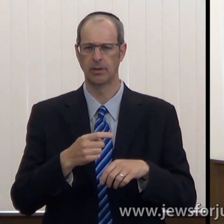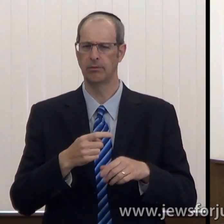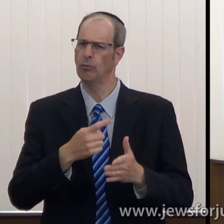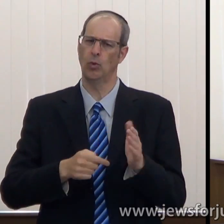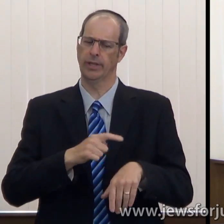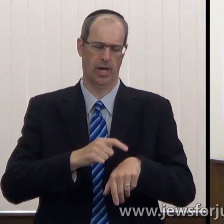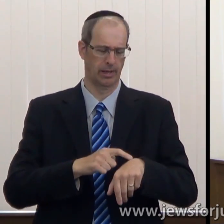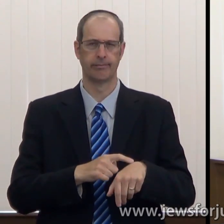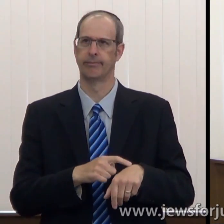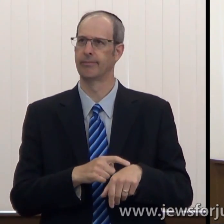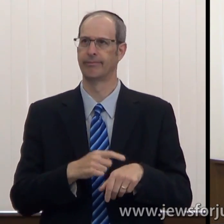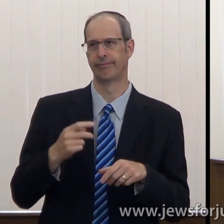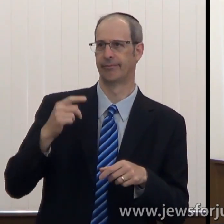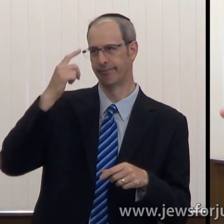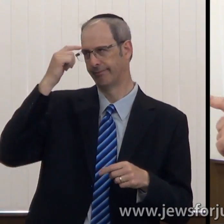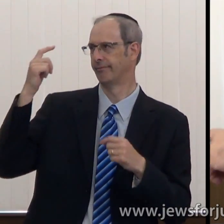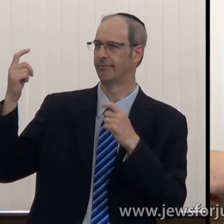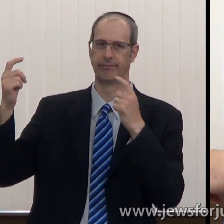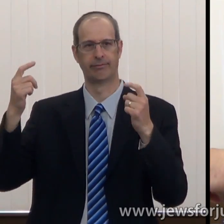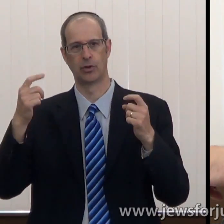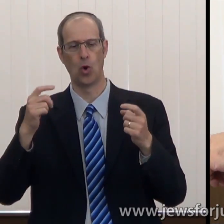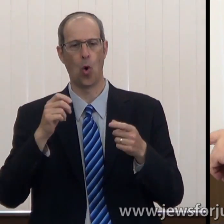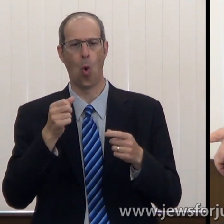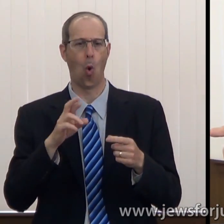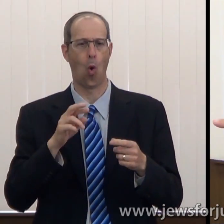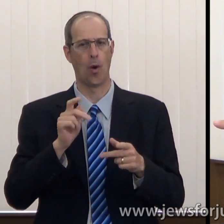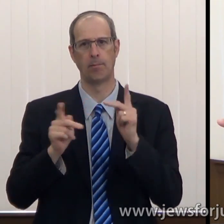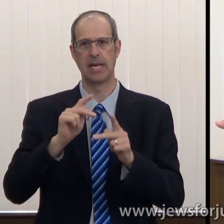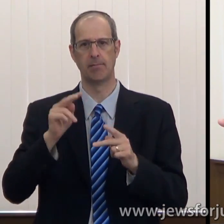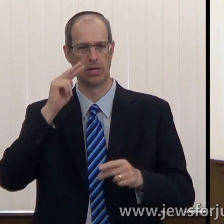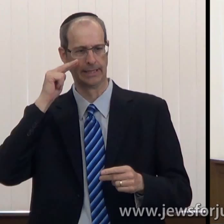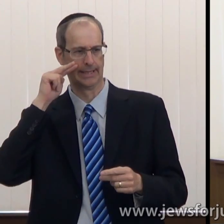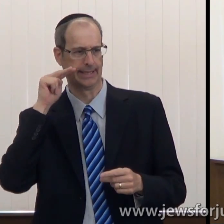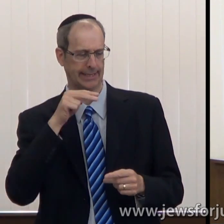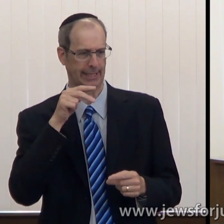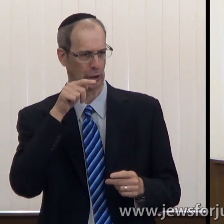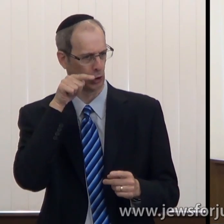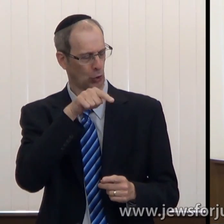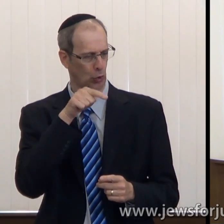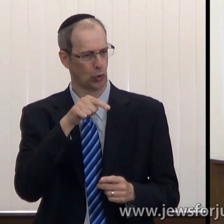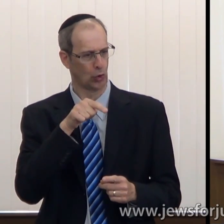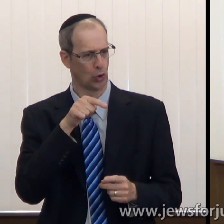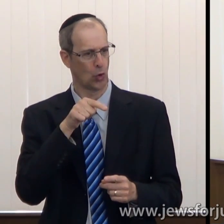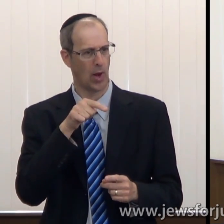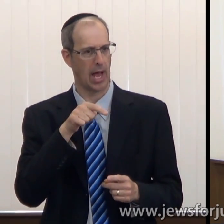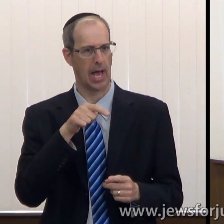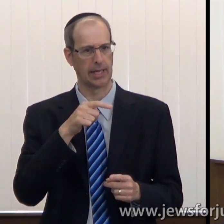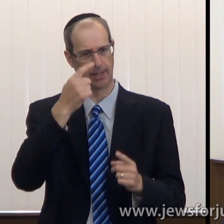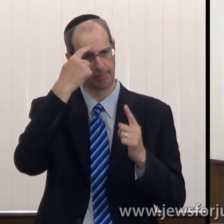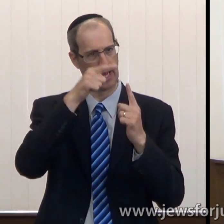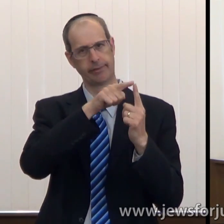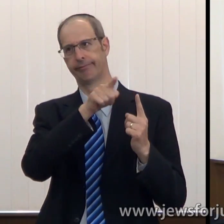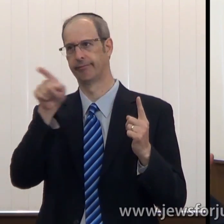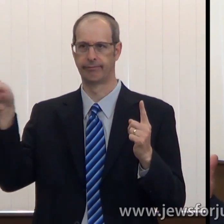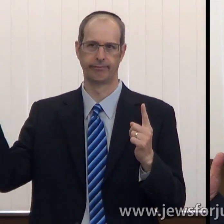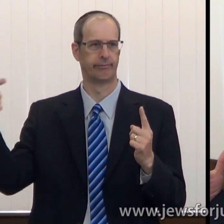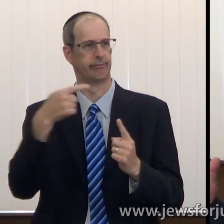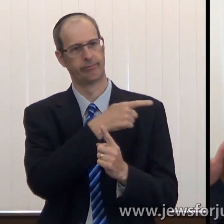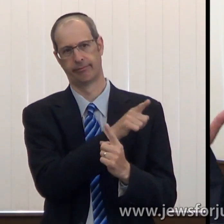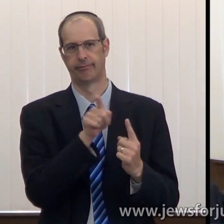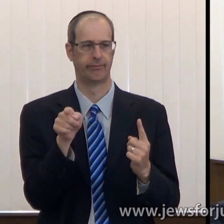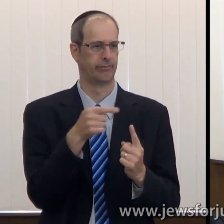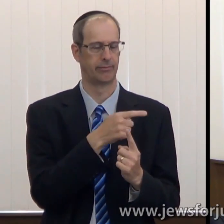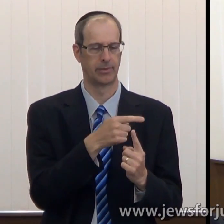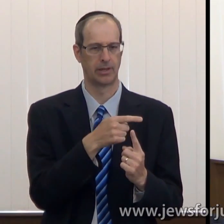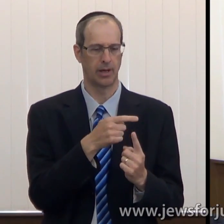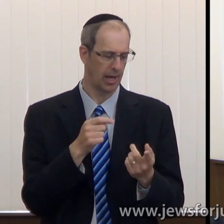Or do people see you as someone who is absent-minded? And as he started